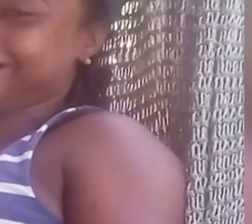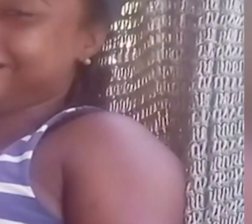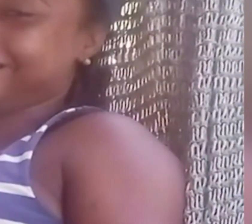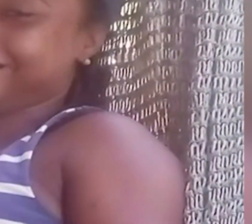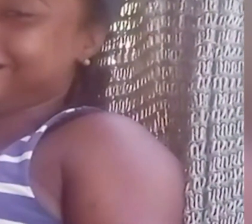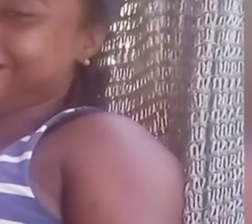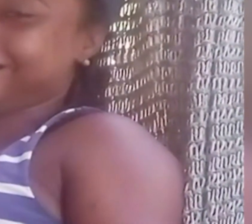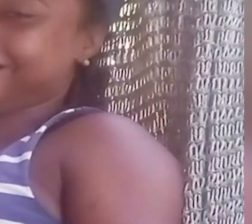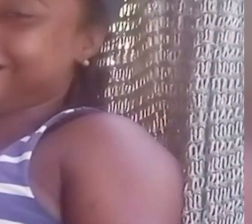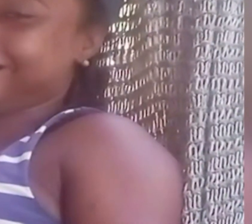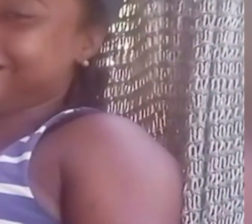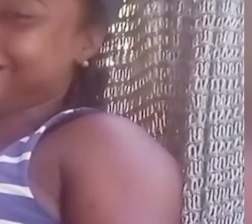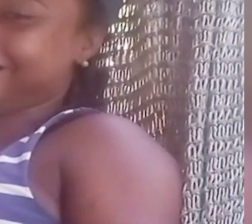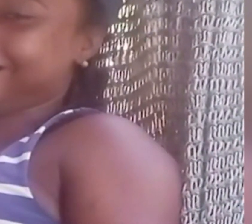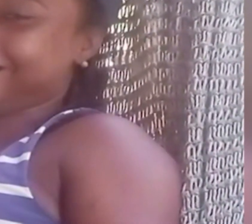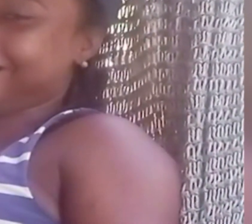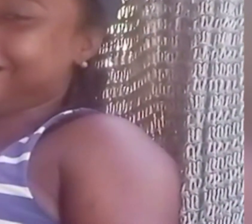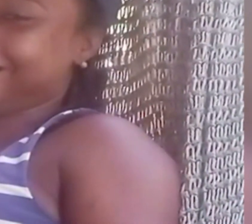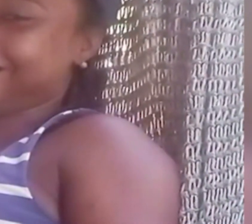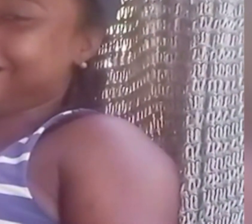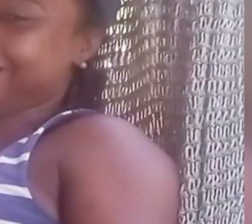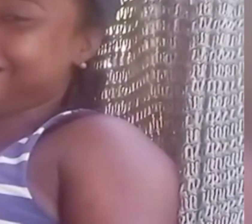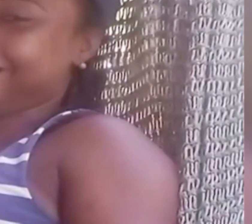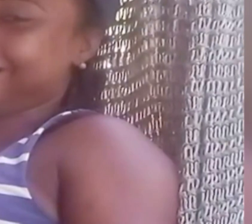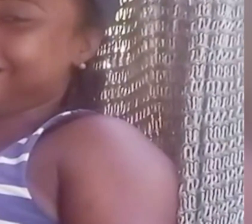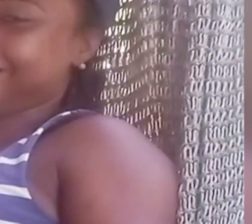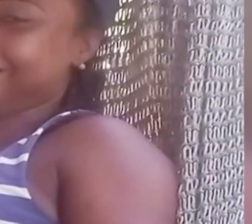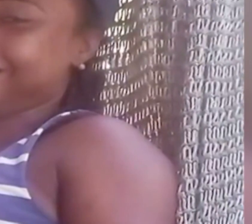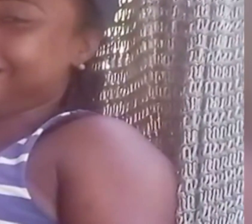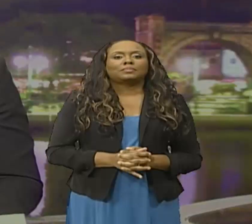no, tell me about no threat.